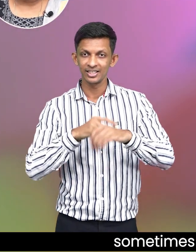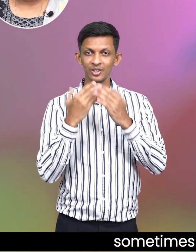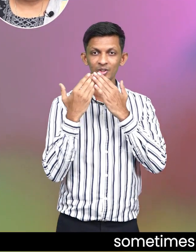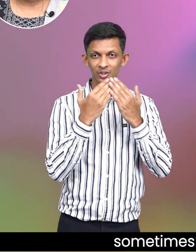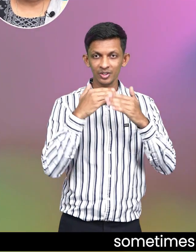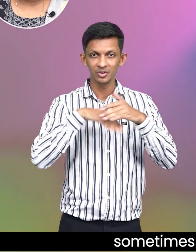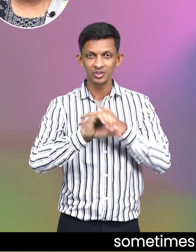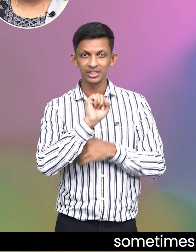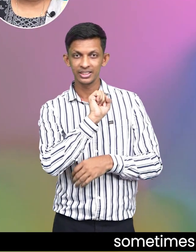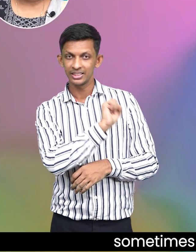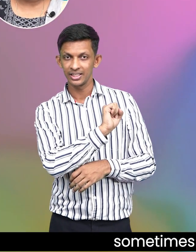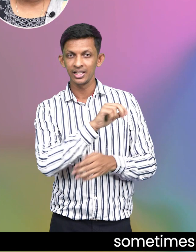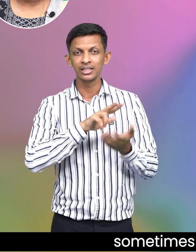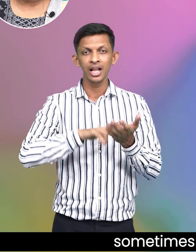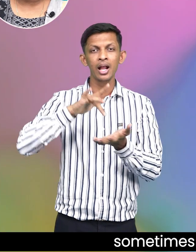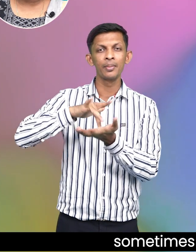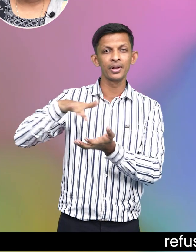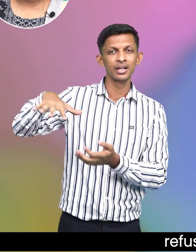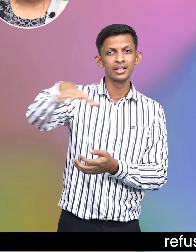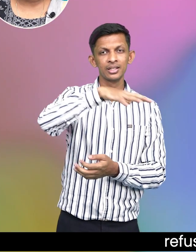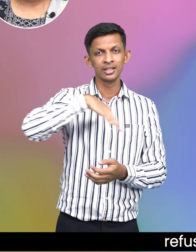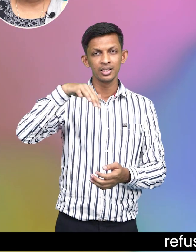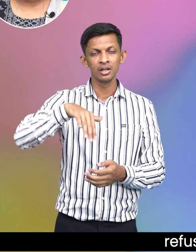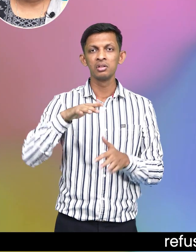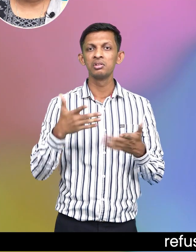Sometimes, schools in their native place